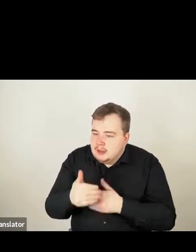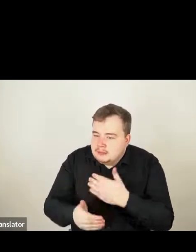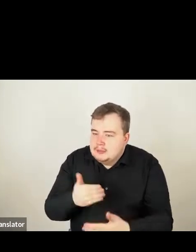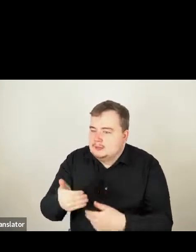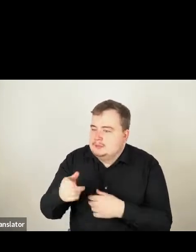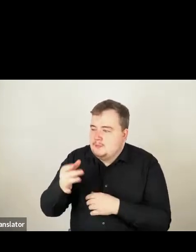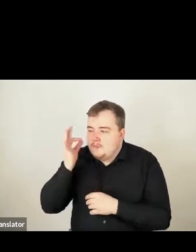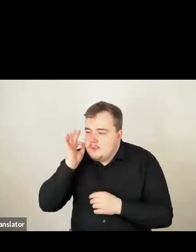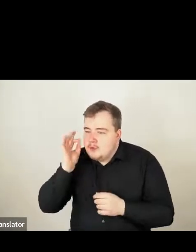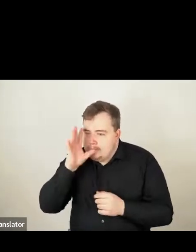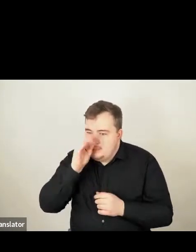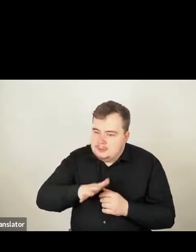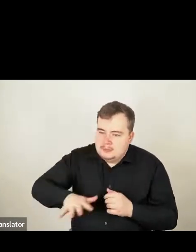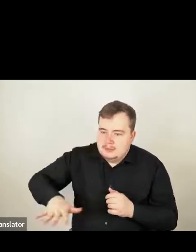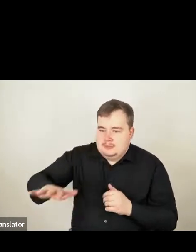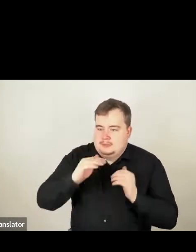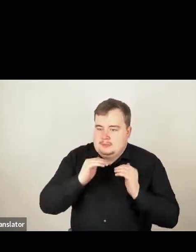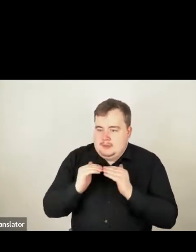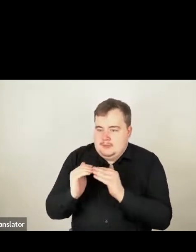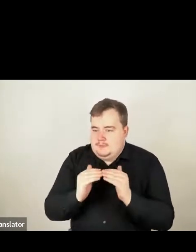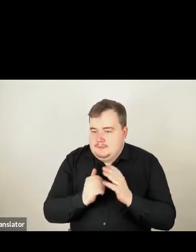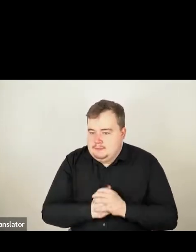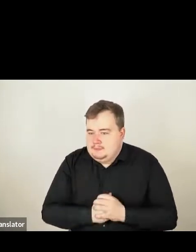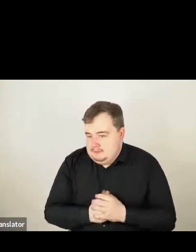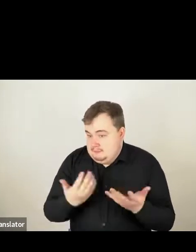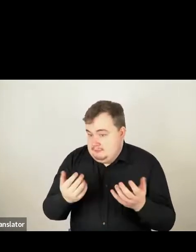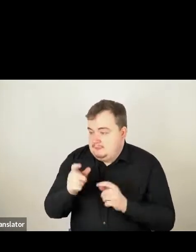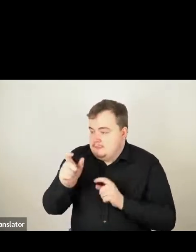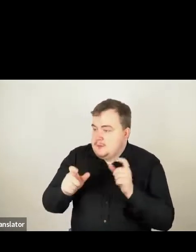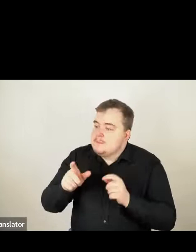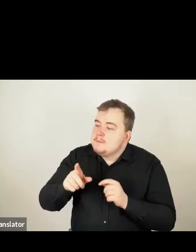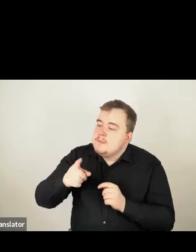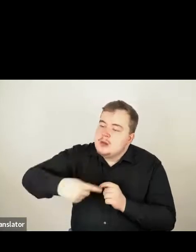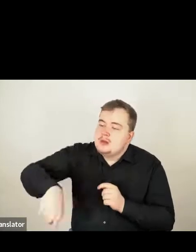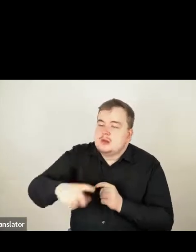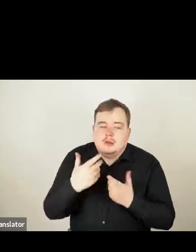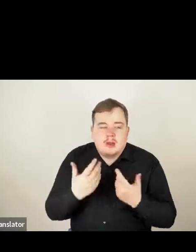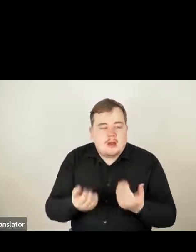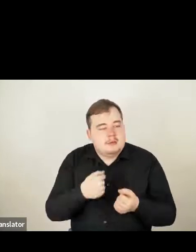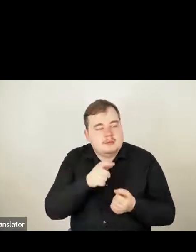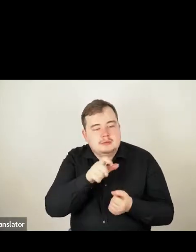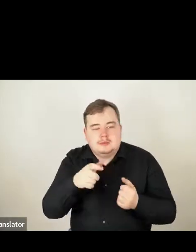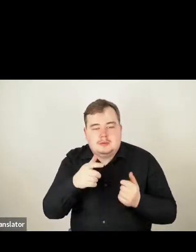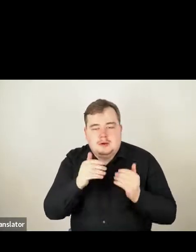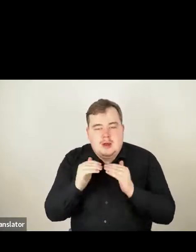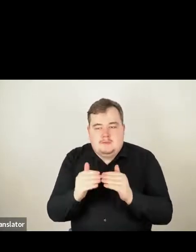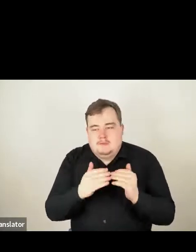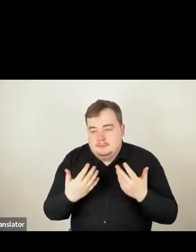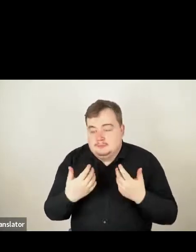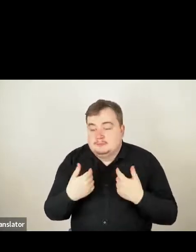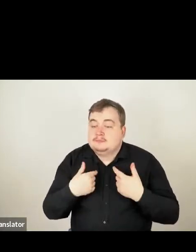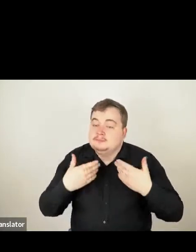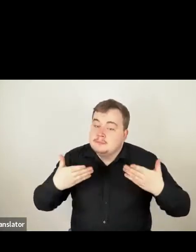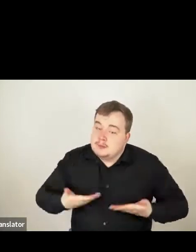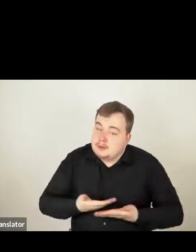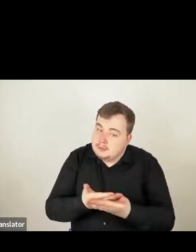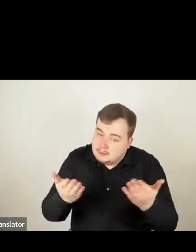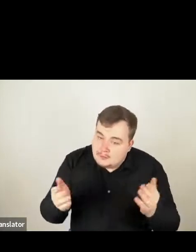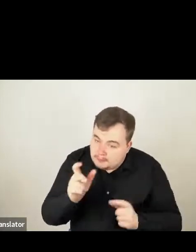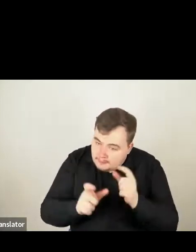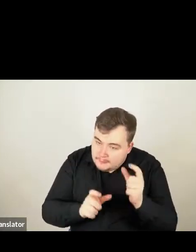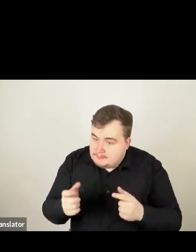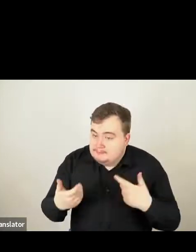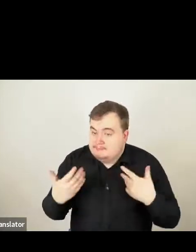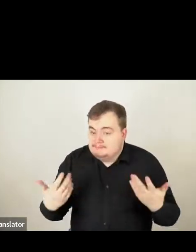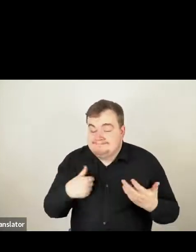all their diversity in a society. Dear participants of this event, a kind reminder that